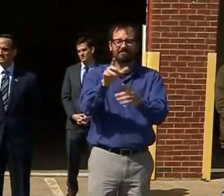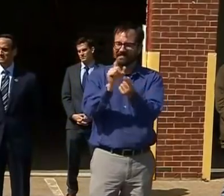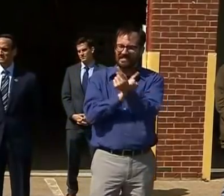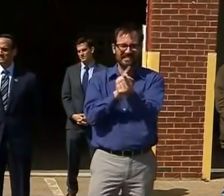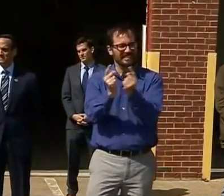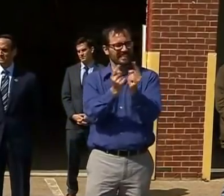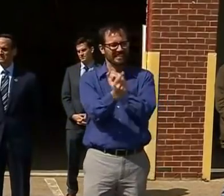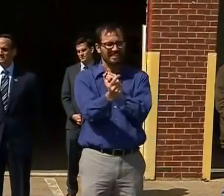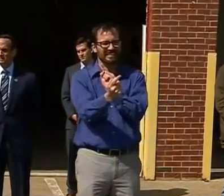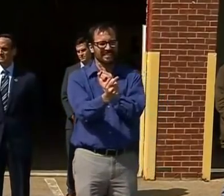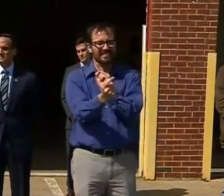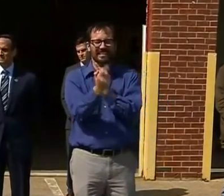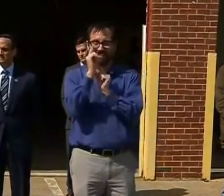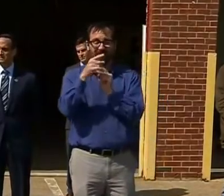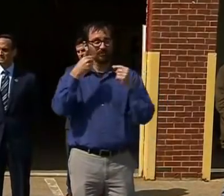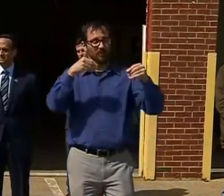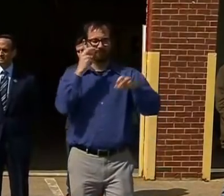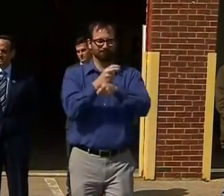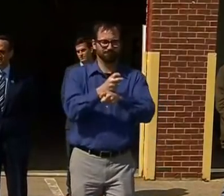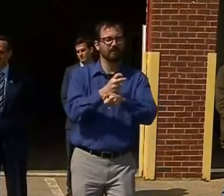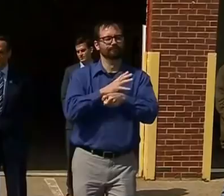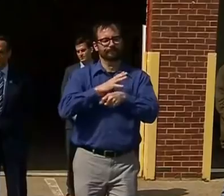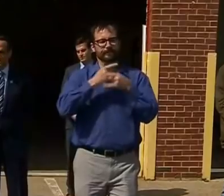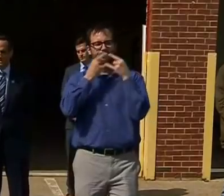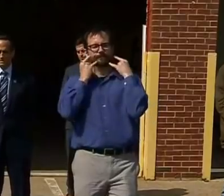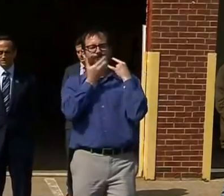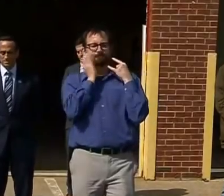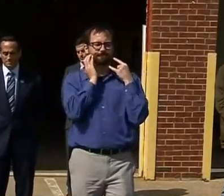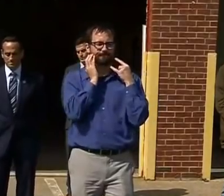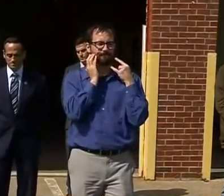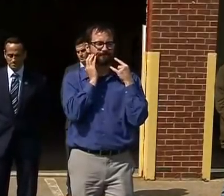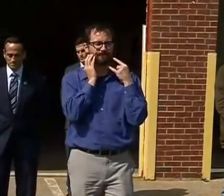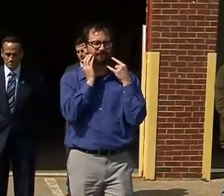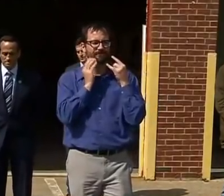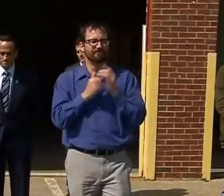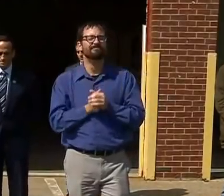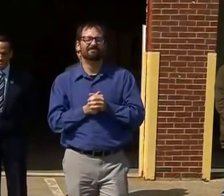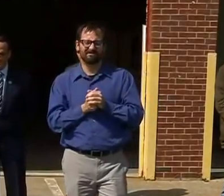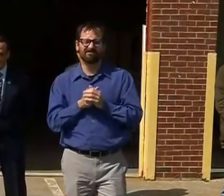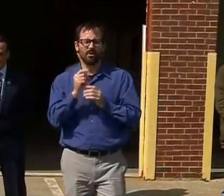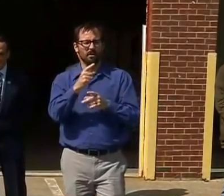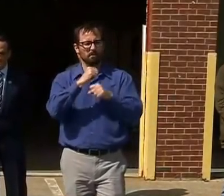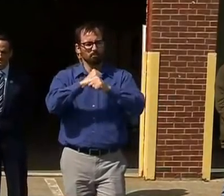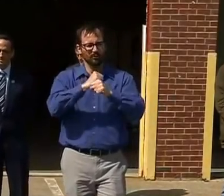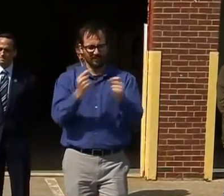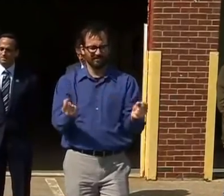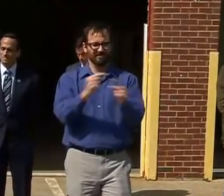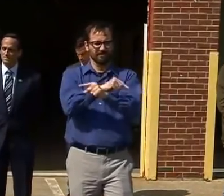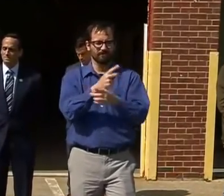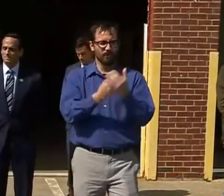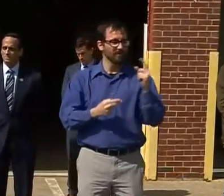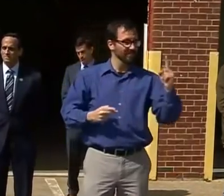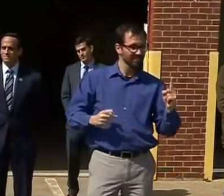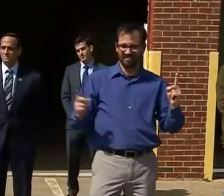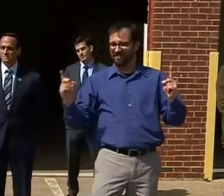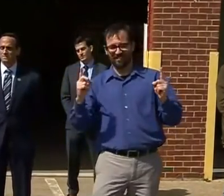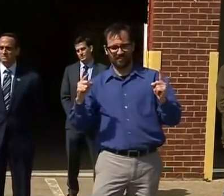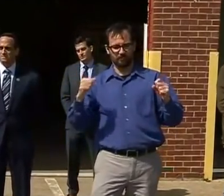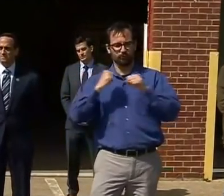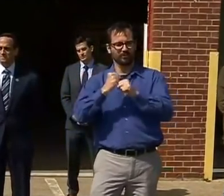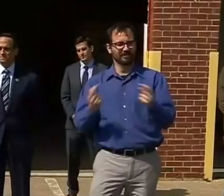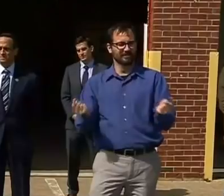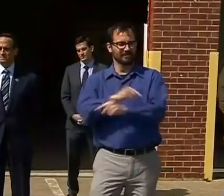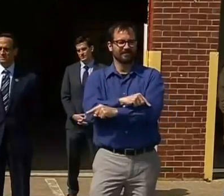from them. Same goes with respect to the guidance we put out earlier this week about limiting the number of people who could be